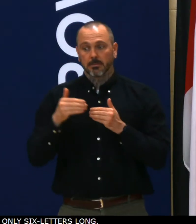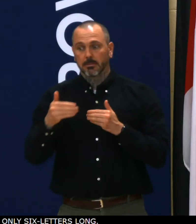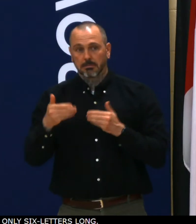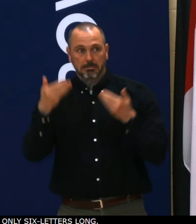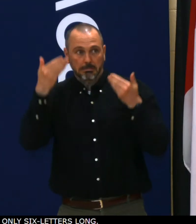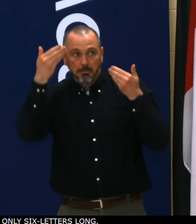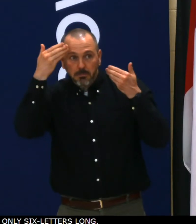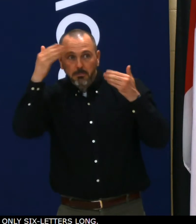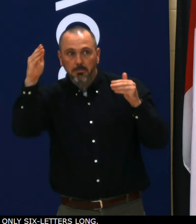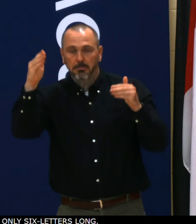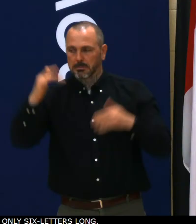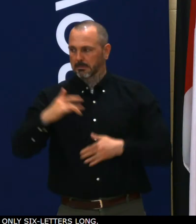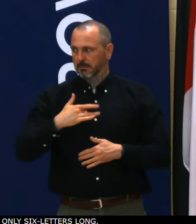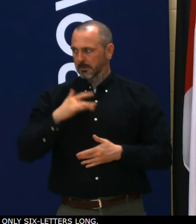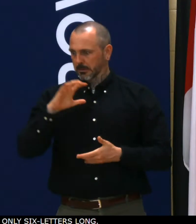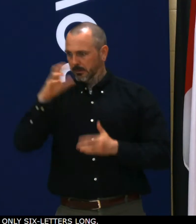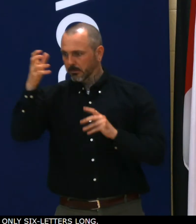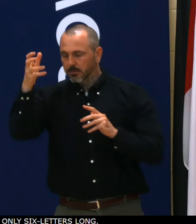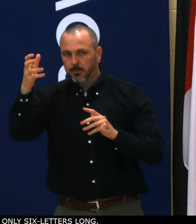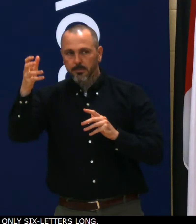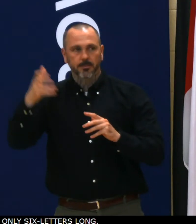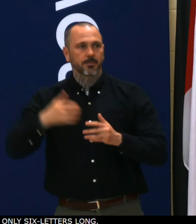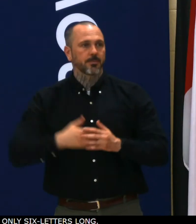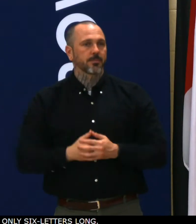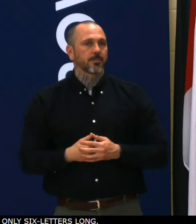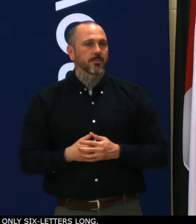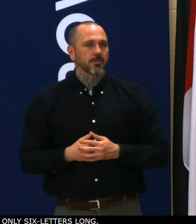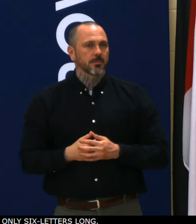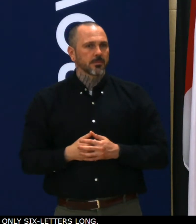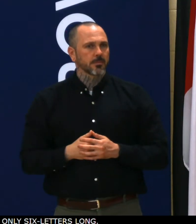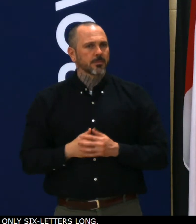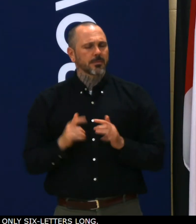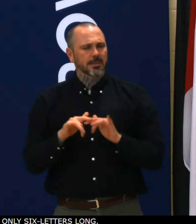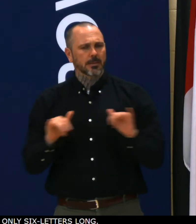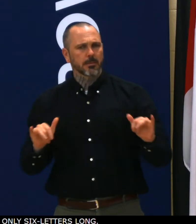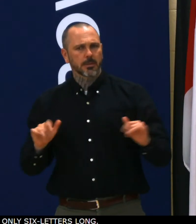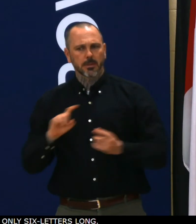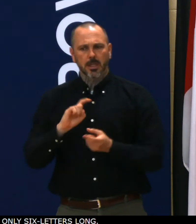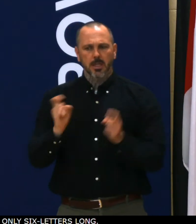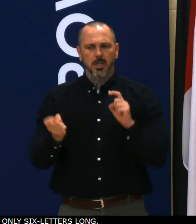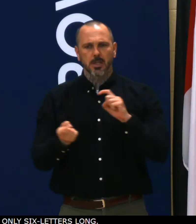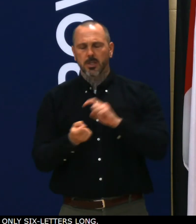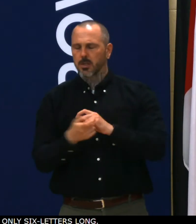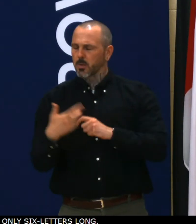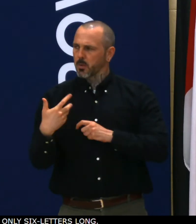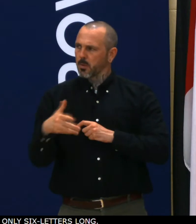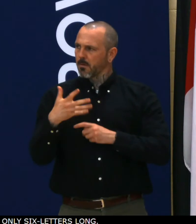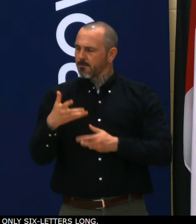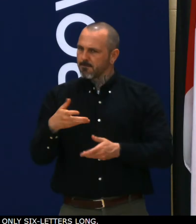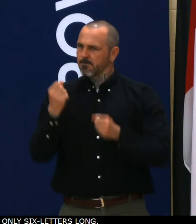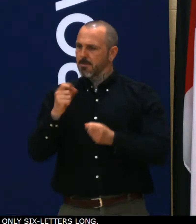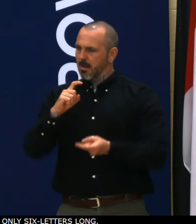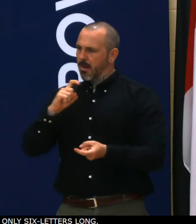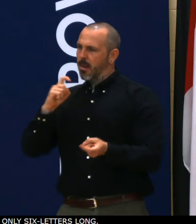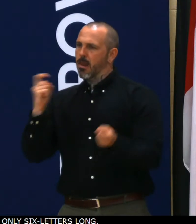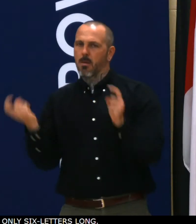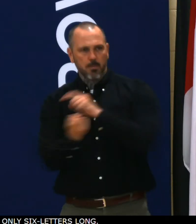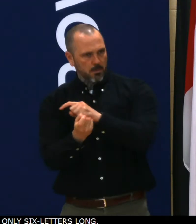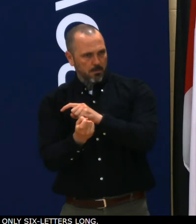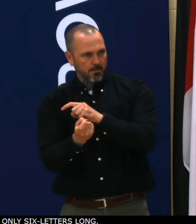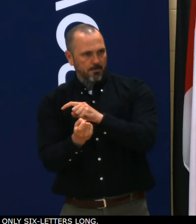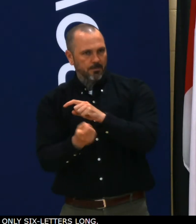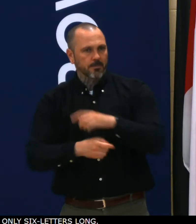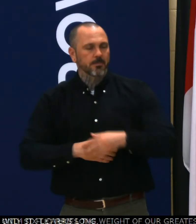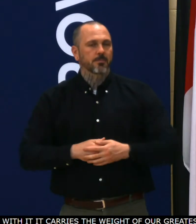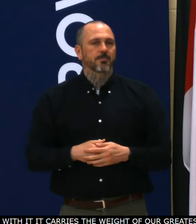and volatile, we're also seeing the pace of change only increasing. In fact, it's been said